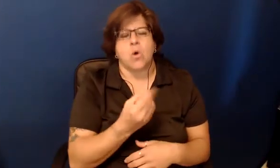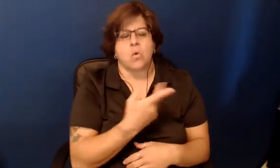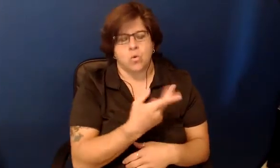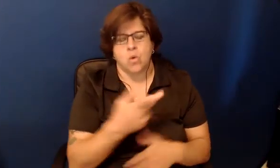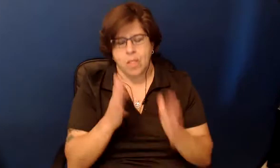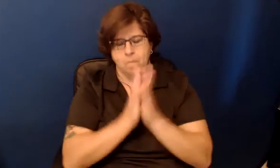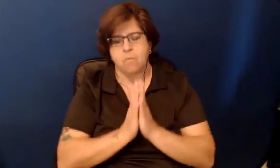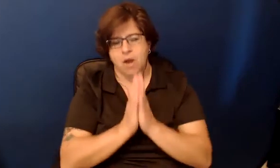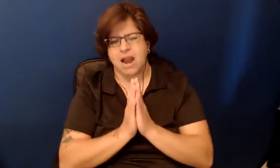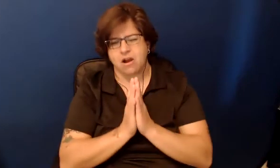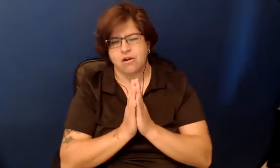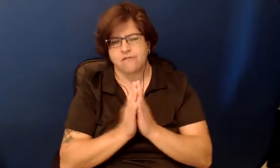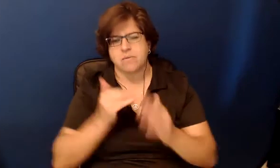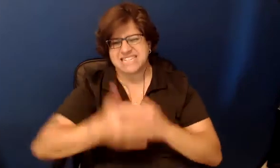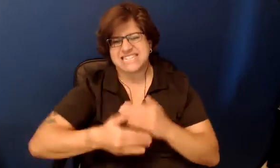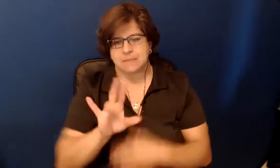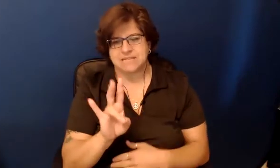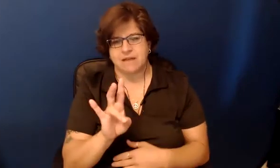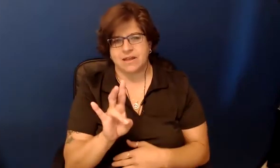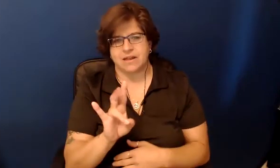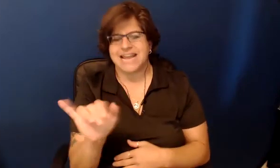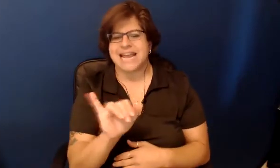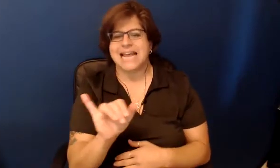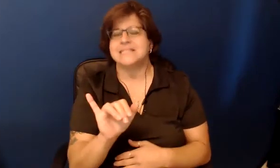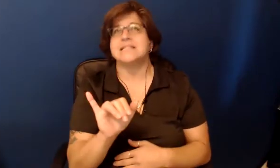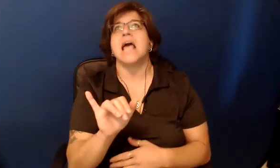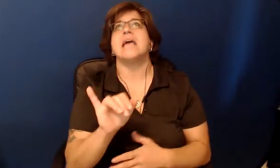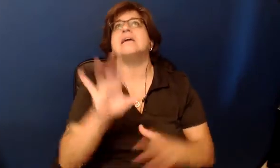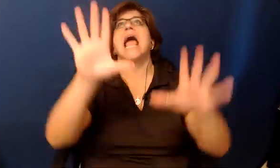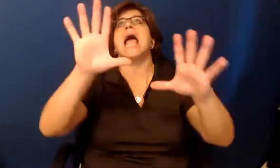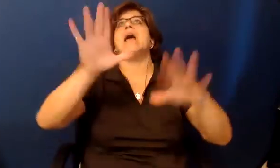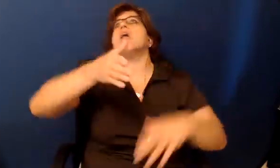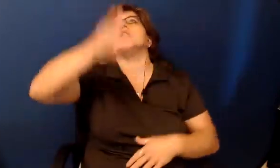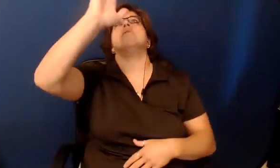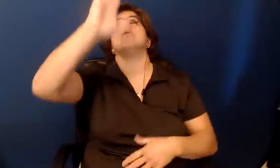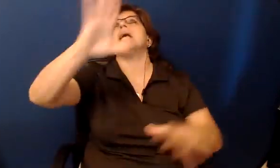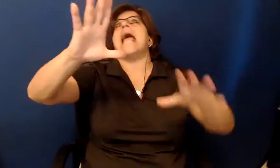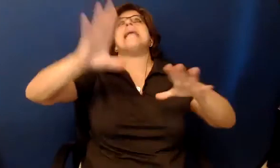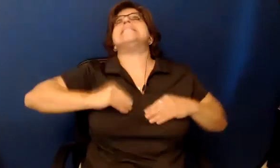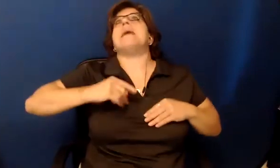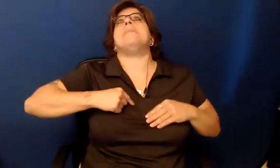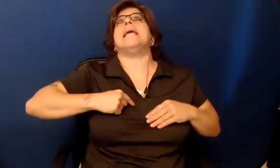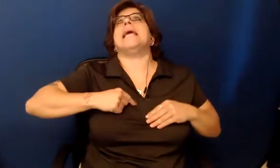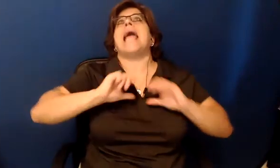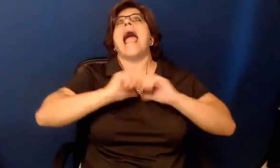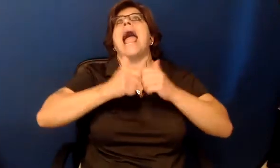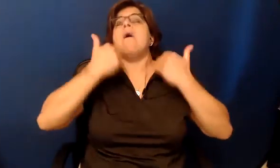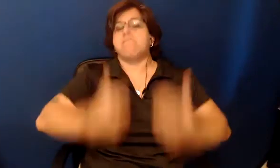on, and so we said that little prayer on 7 where it's like, take me, Father, just as I am, warts